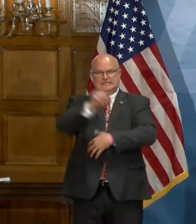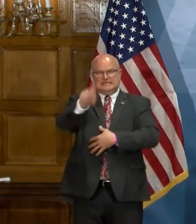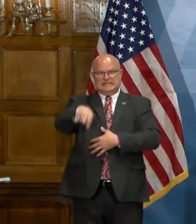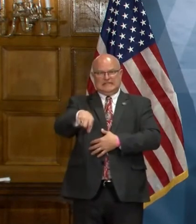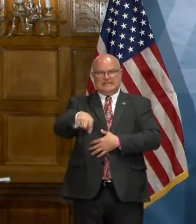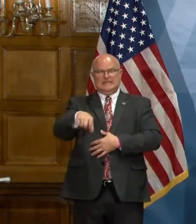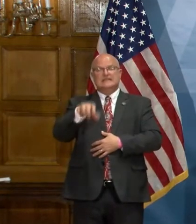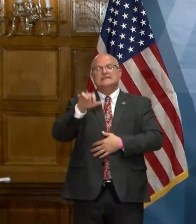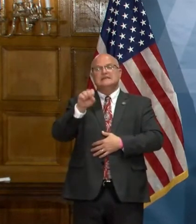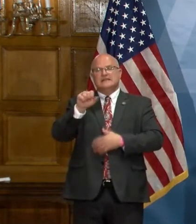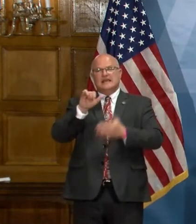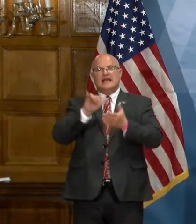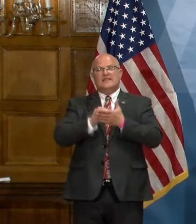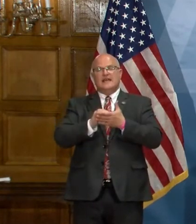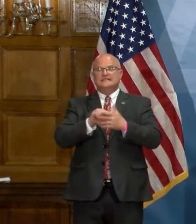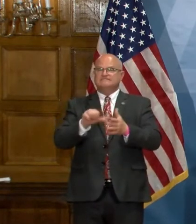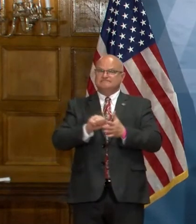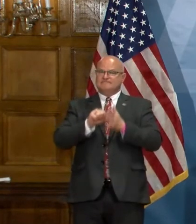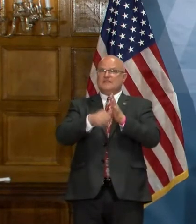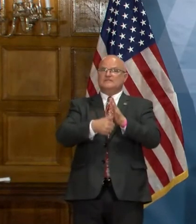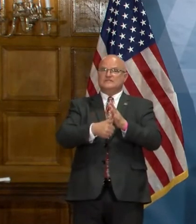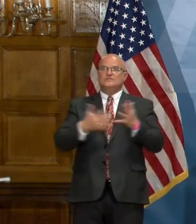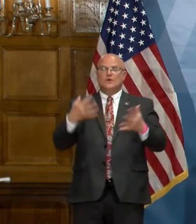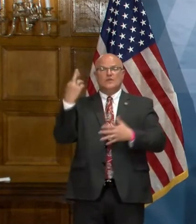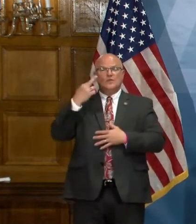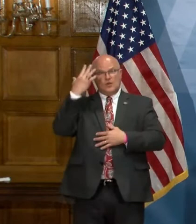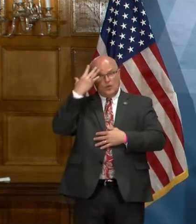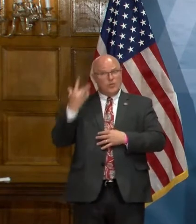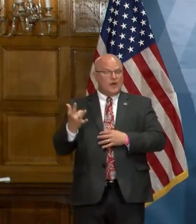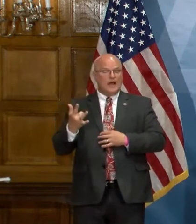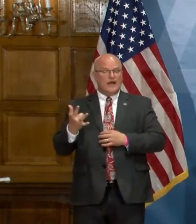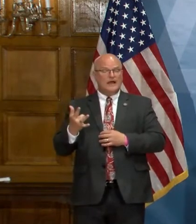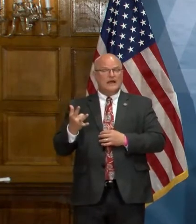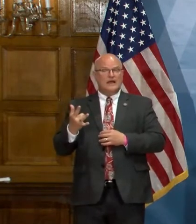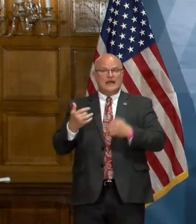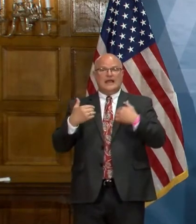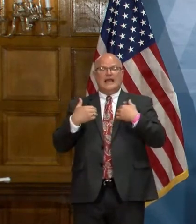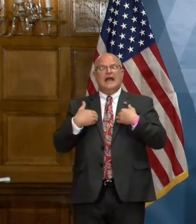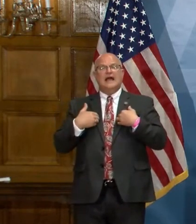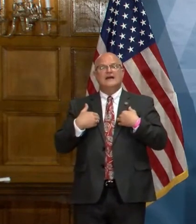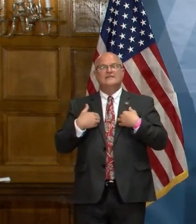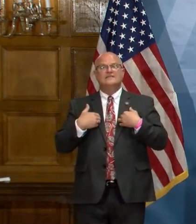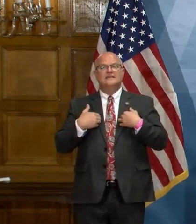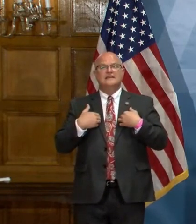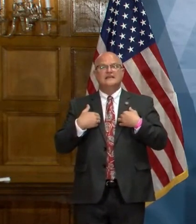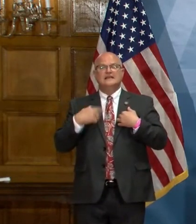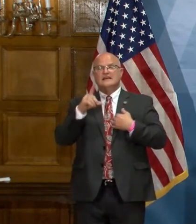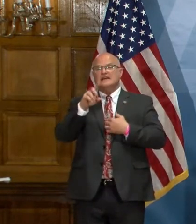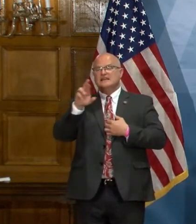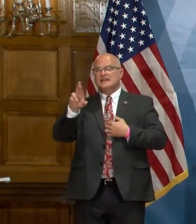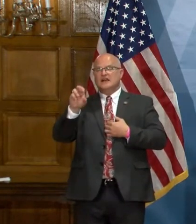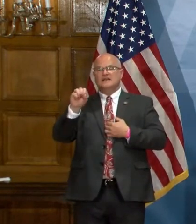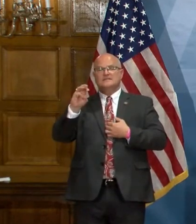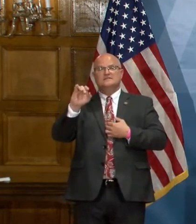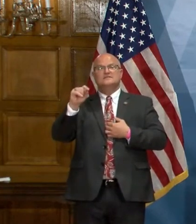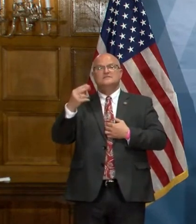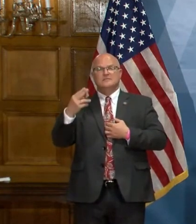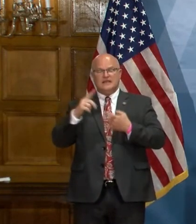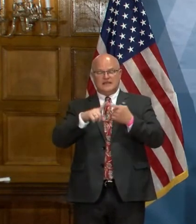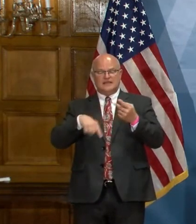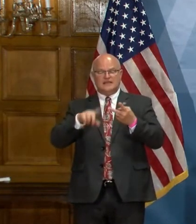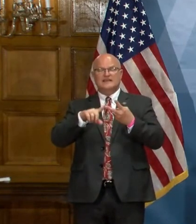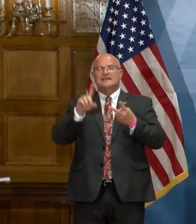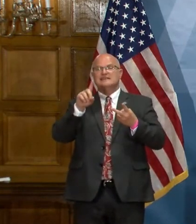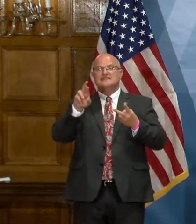So yes, that's the emphasis on it, and that's one of the reasons for having Dr. Smith and Dr. Battle here